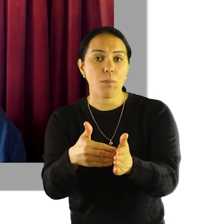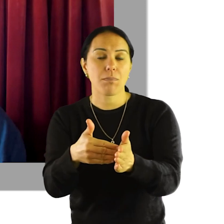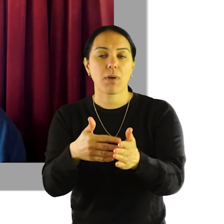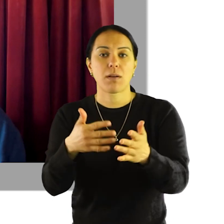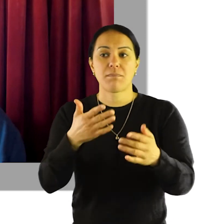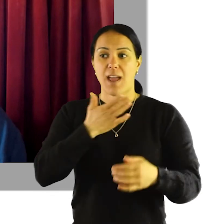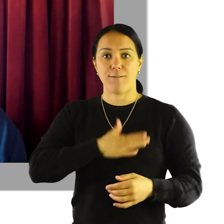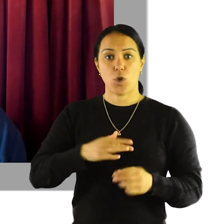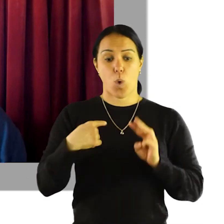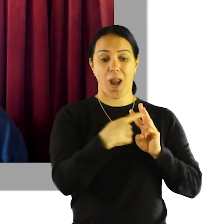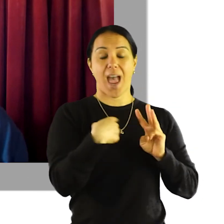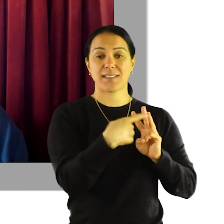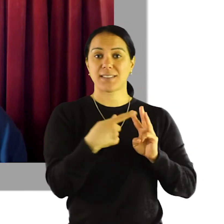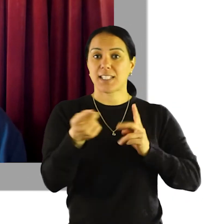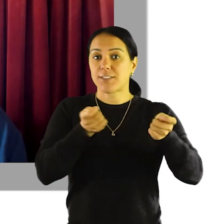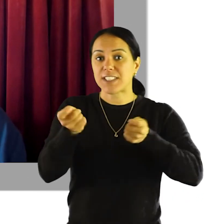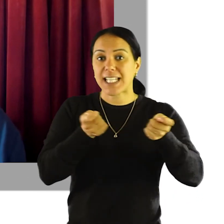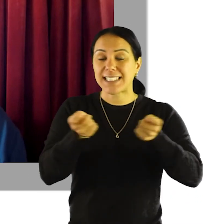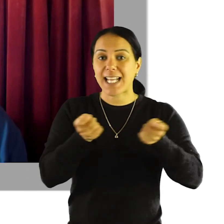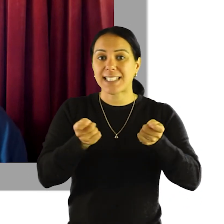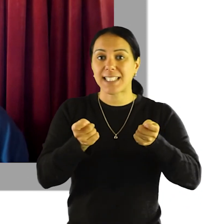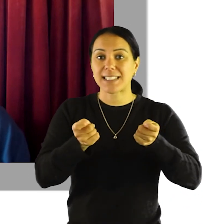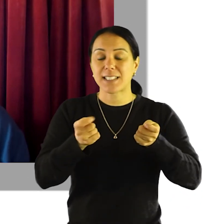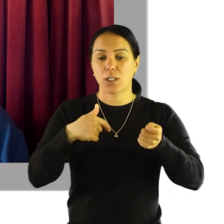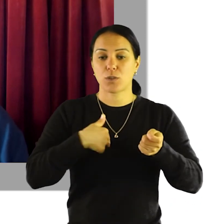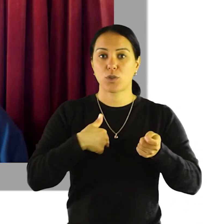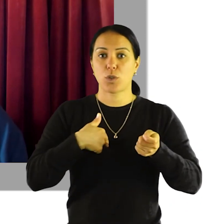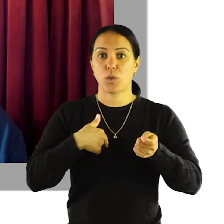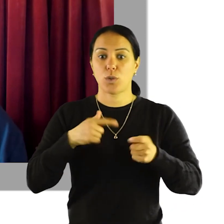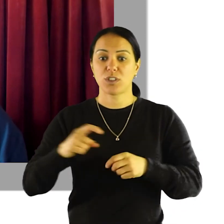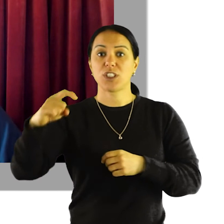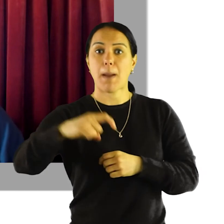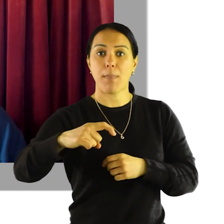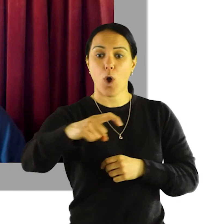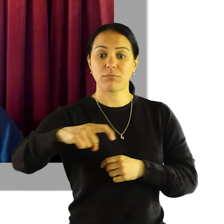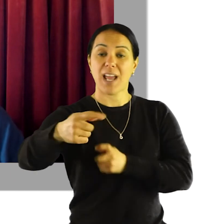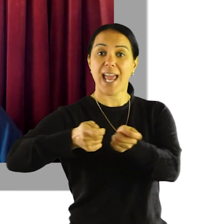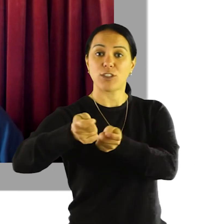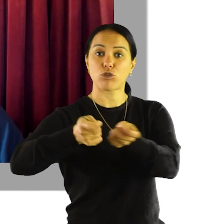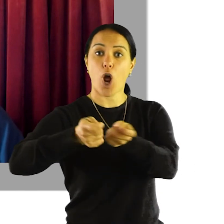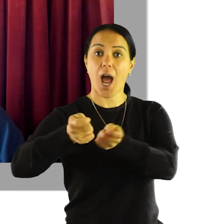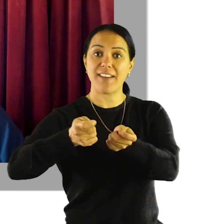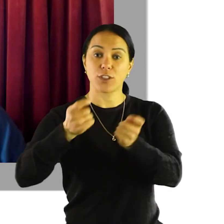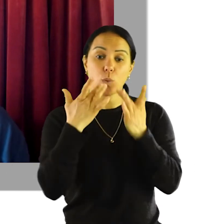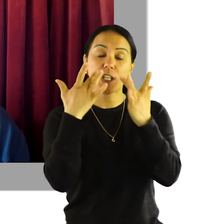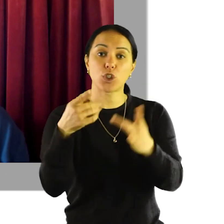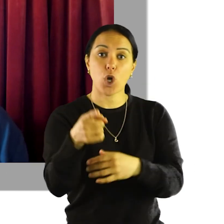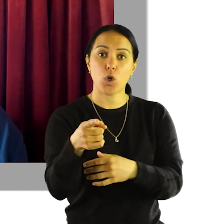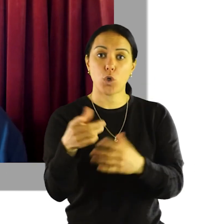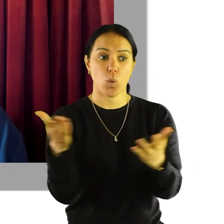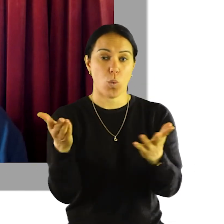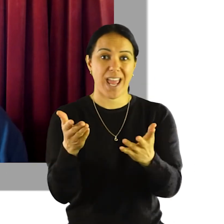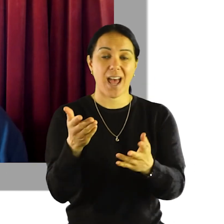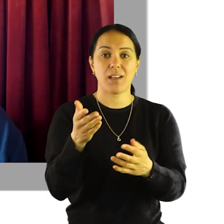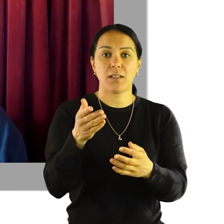help, or even if you want us as facilitators to jump on and drive for you for a little while so that we can